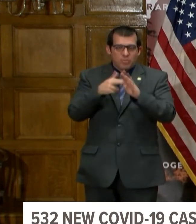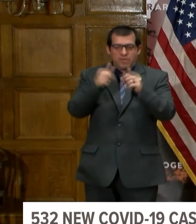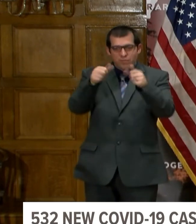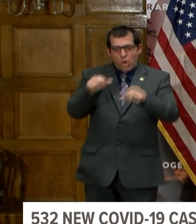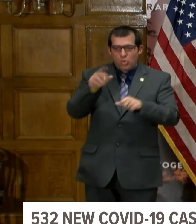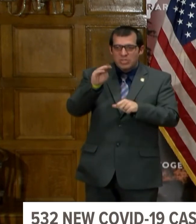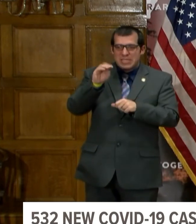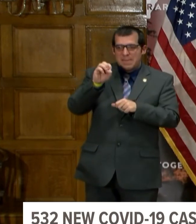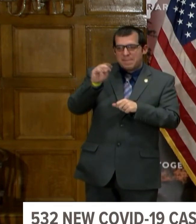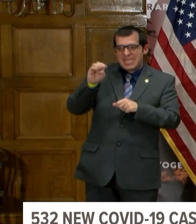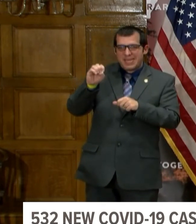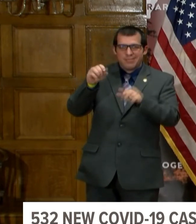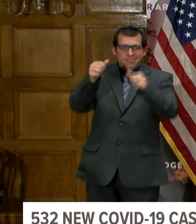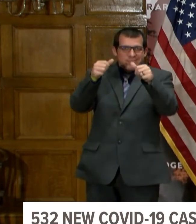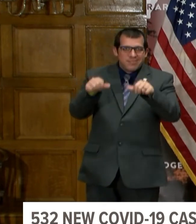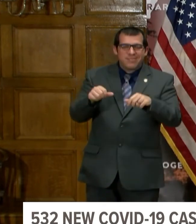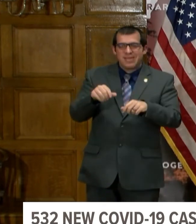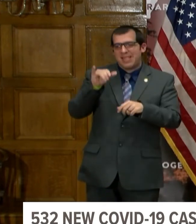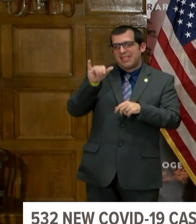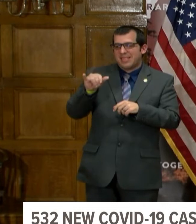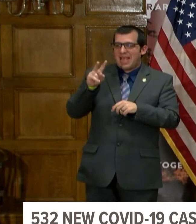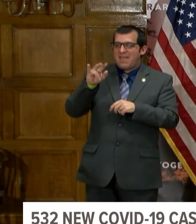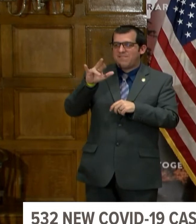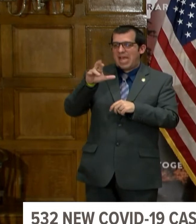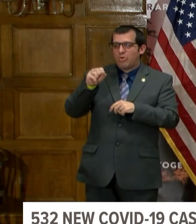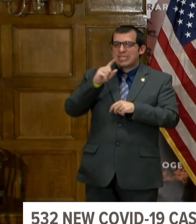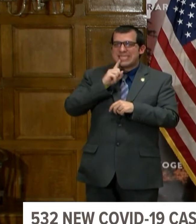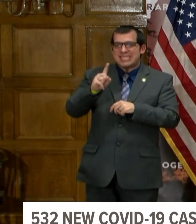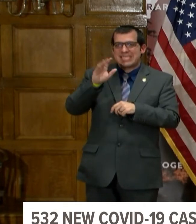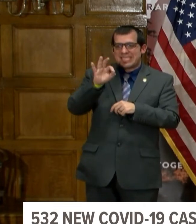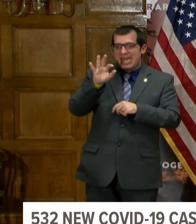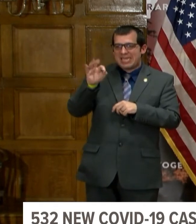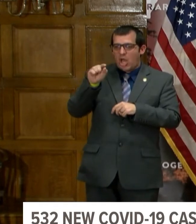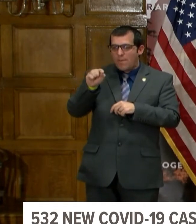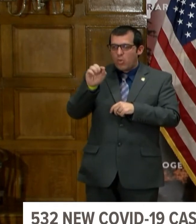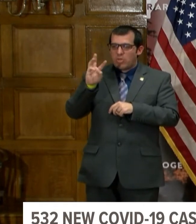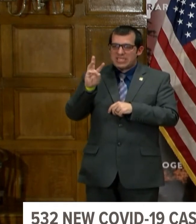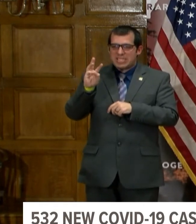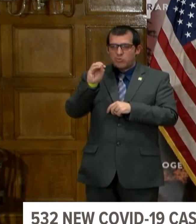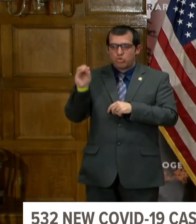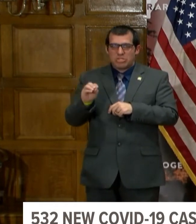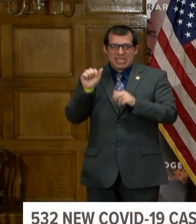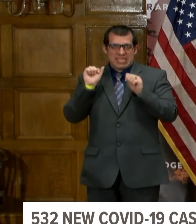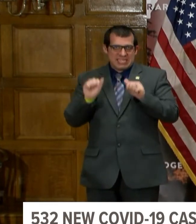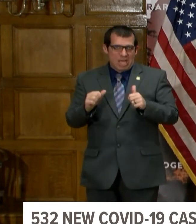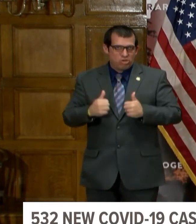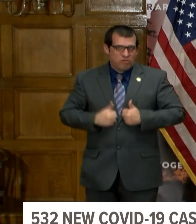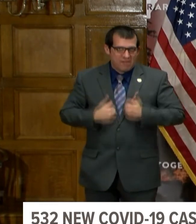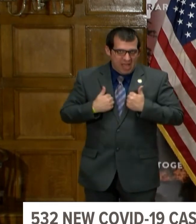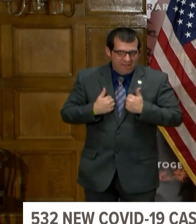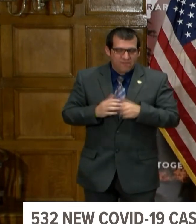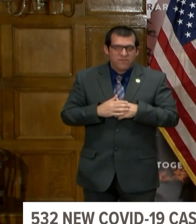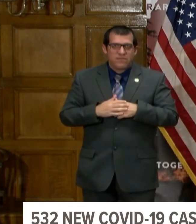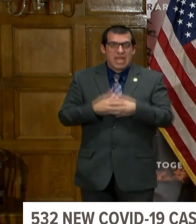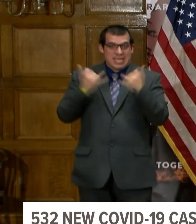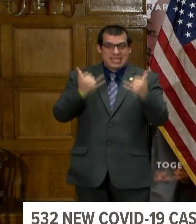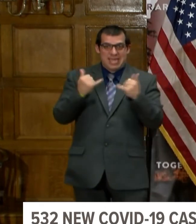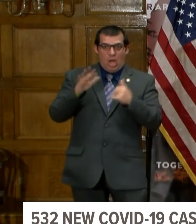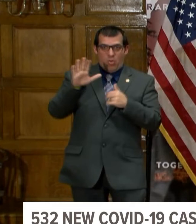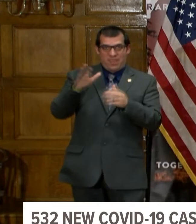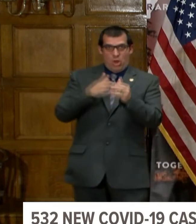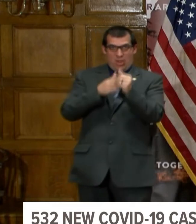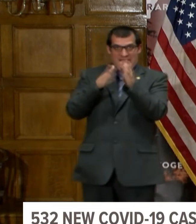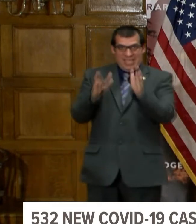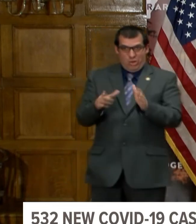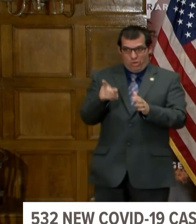everything talking about how the virus is 99.6% survivable. Now that they have lost their leader